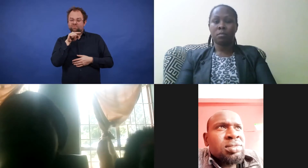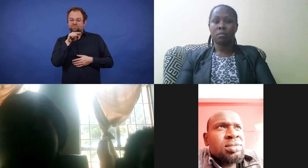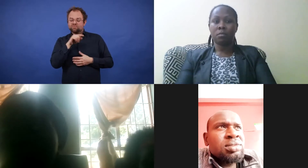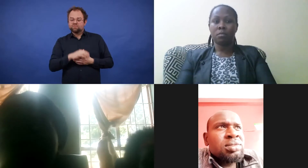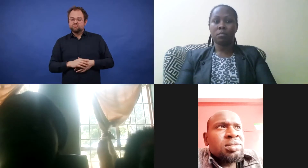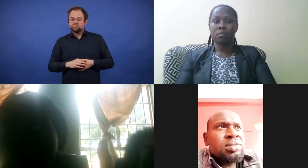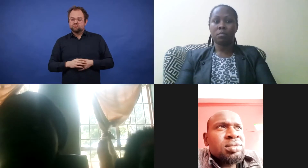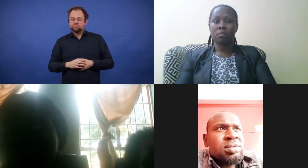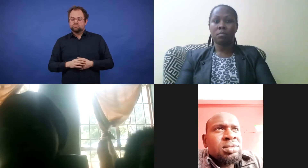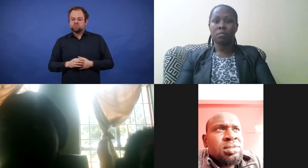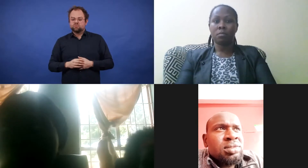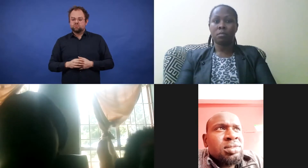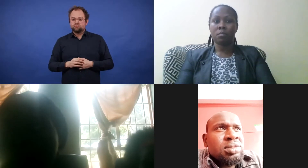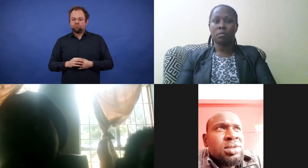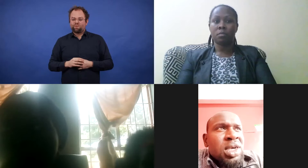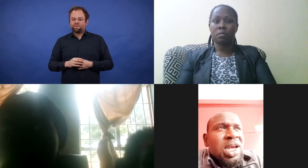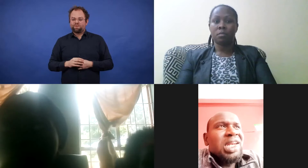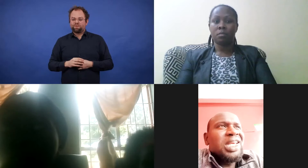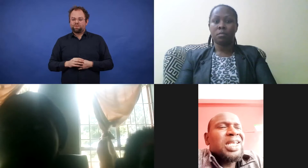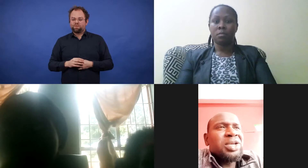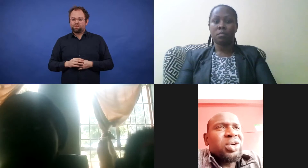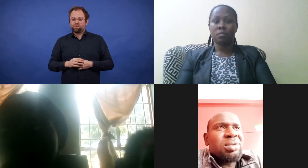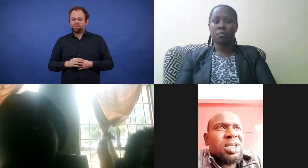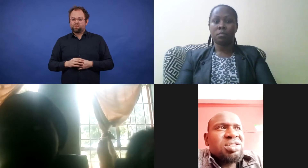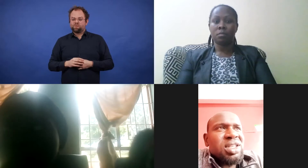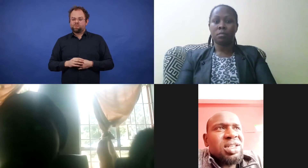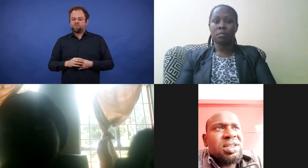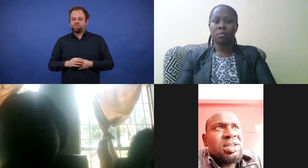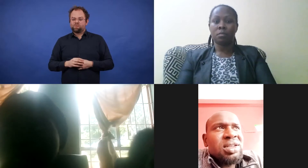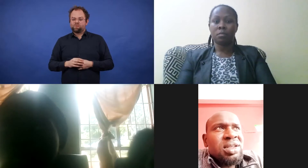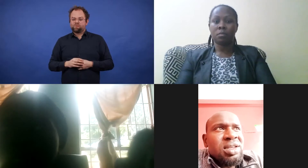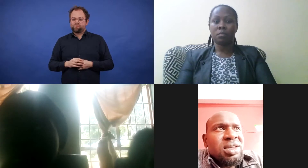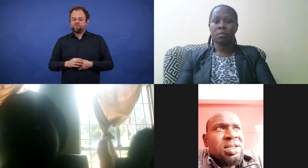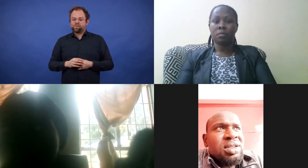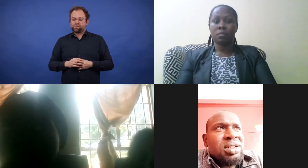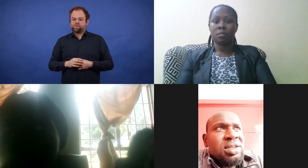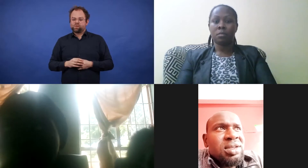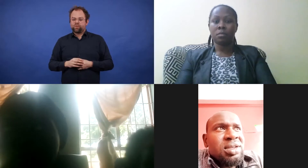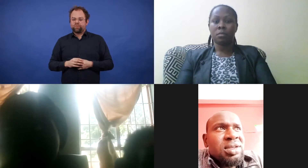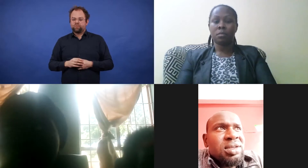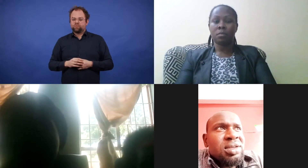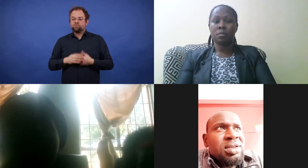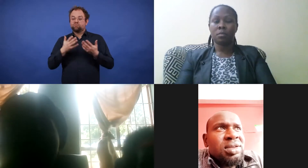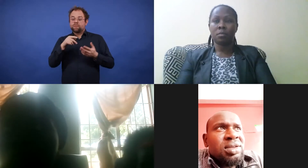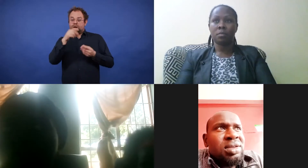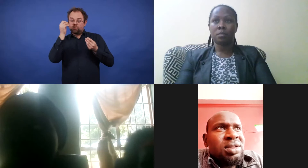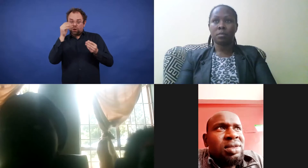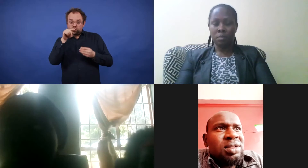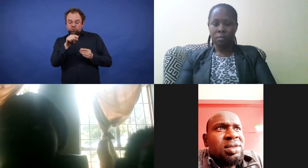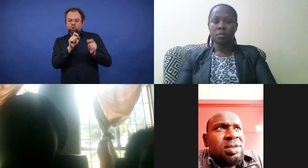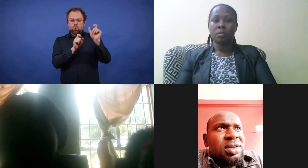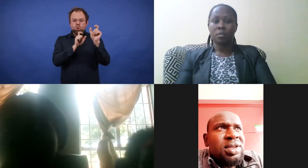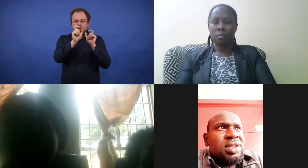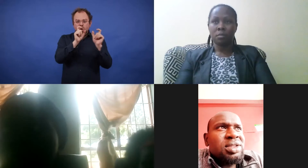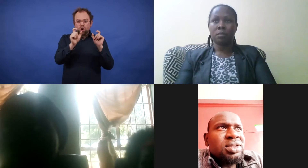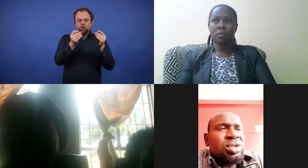and also can help the government From to Chori put Fleury to measures Escape. to help in making sure